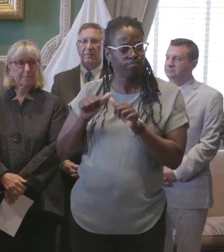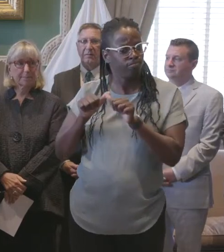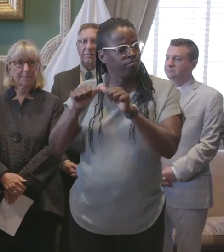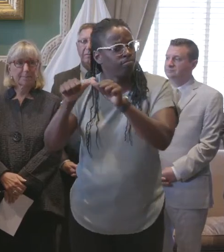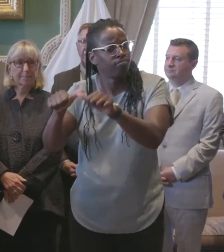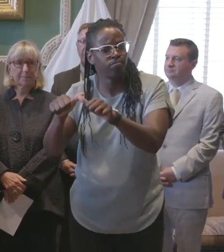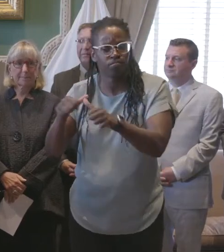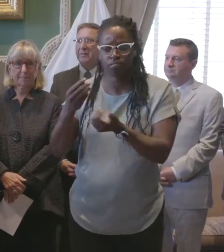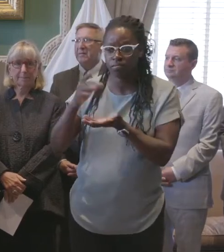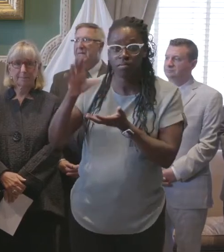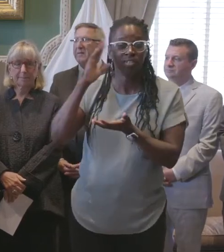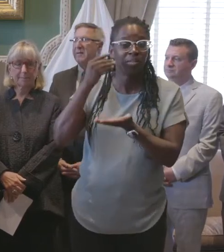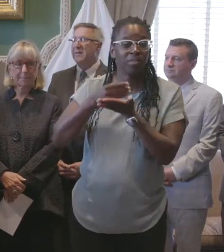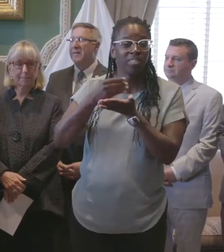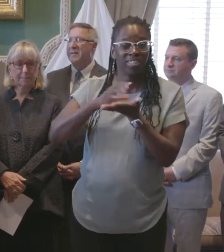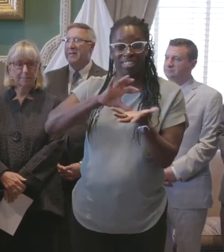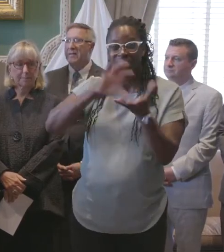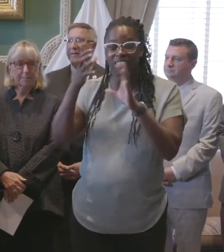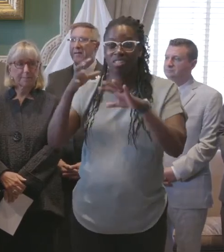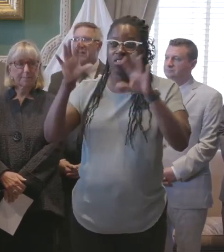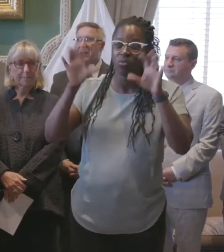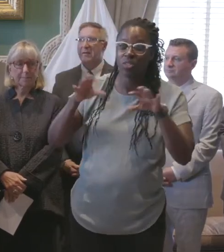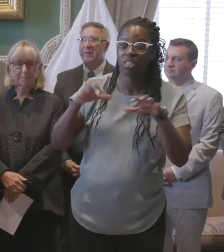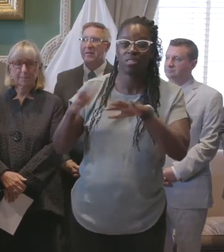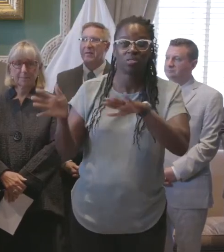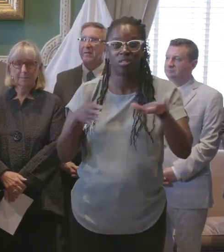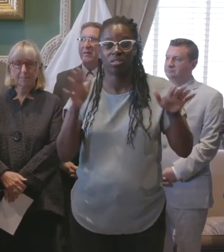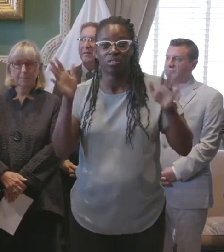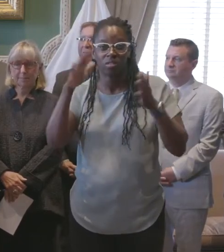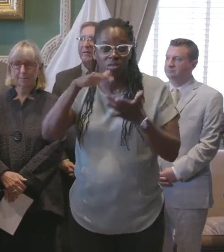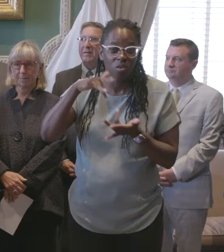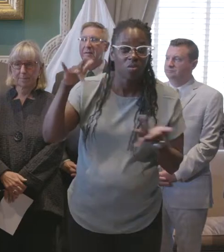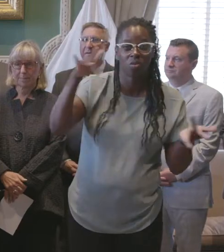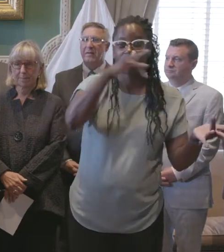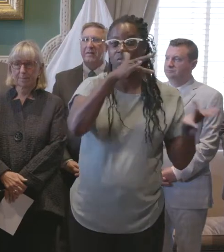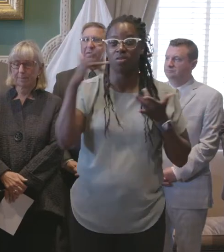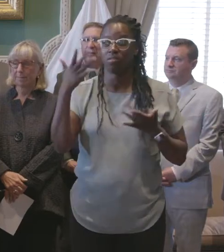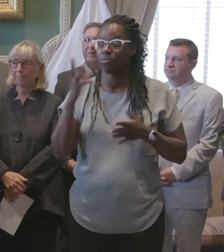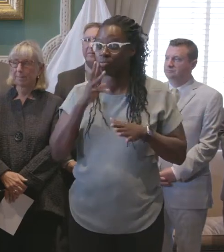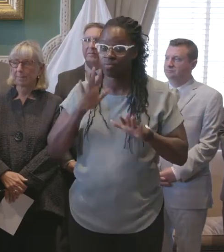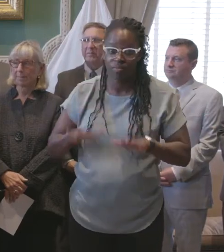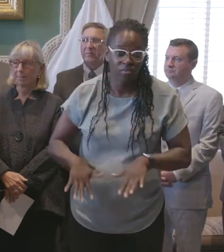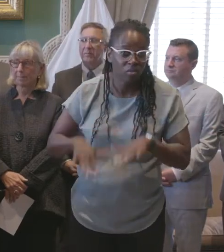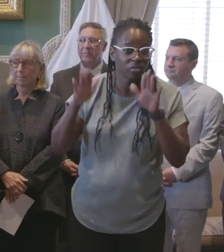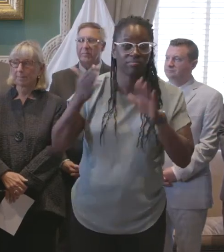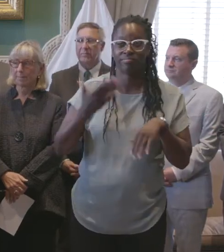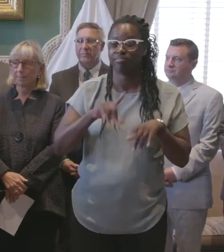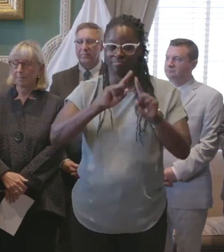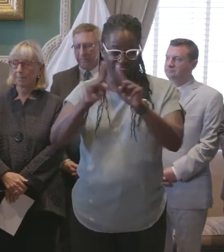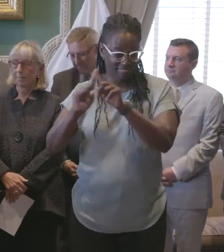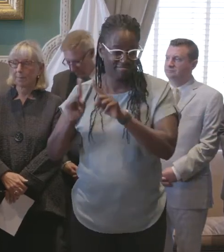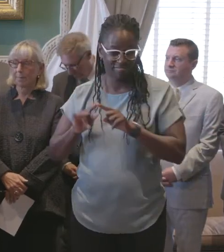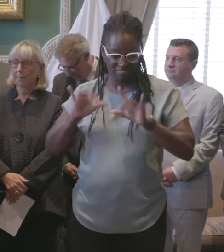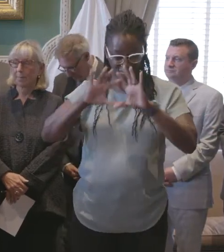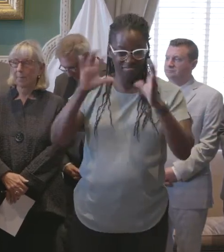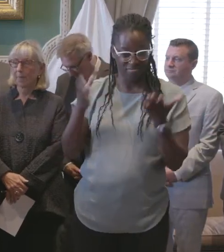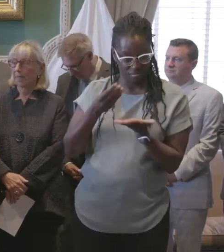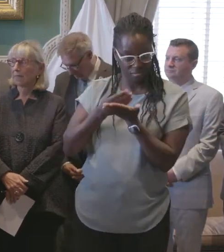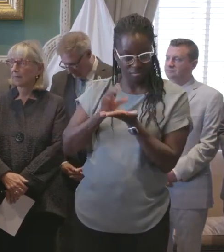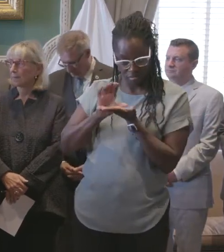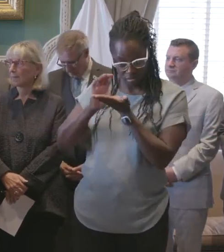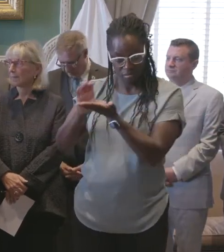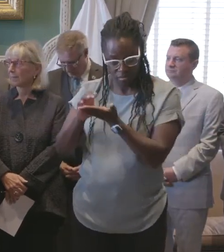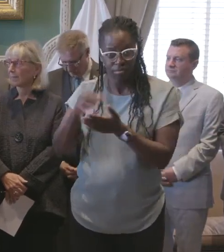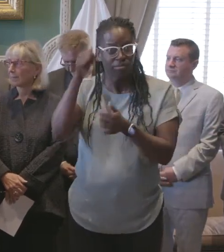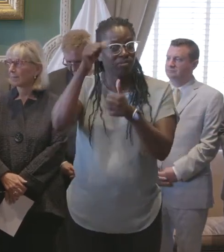they're struck by severe flooding and storms or similar harms. We saw after last year's floods how